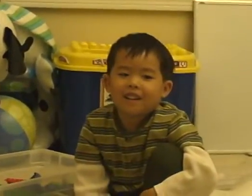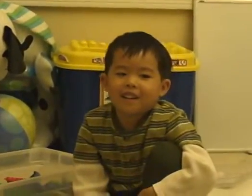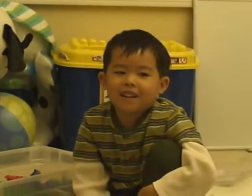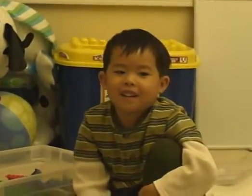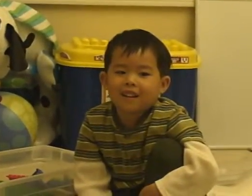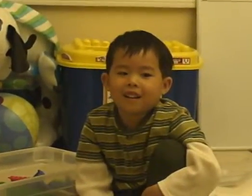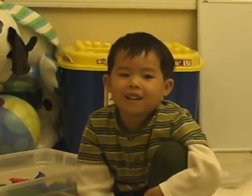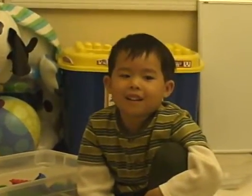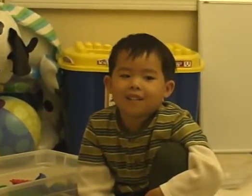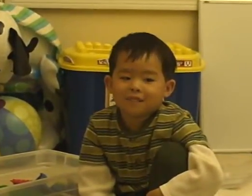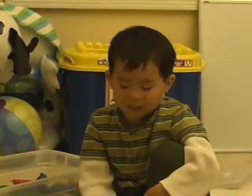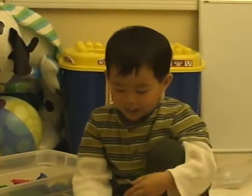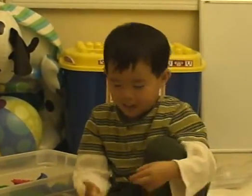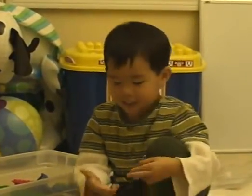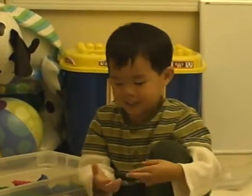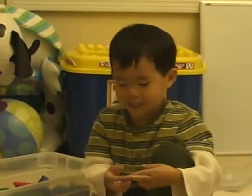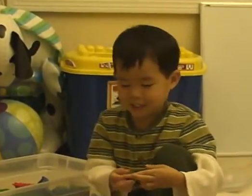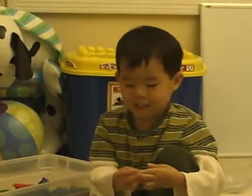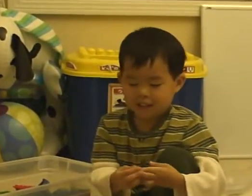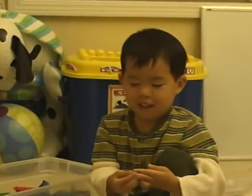Rice. Rice.